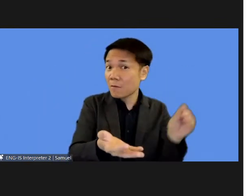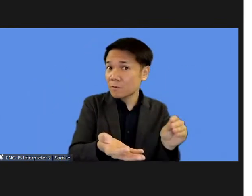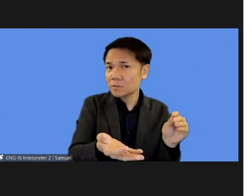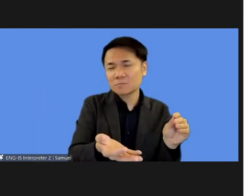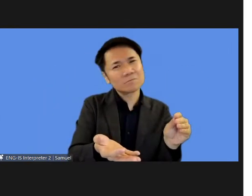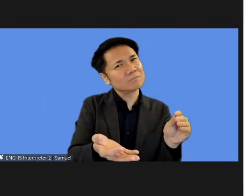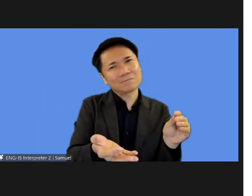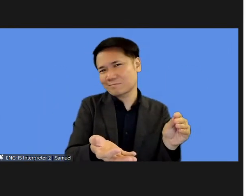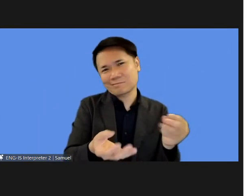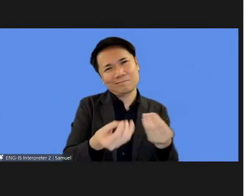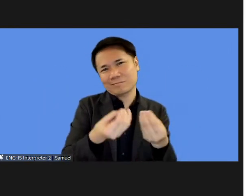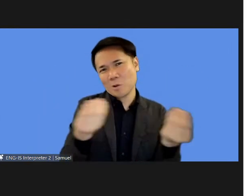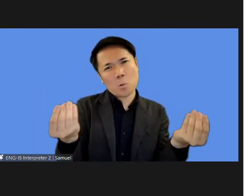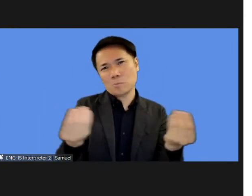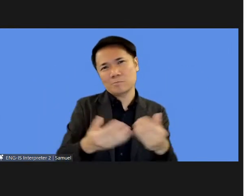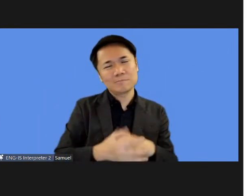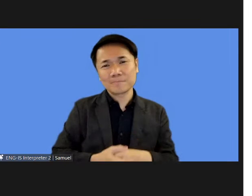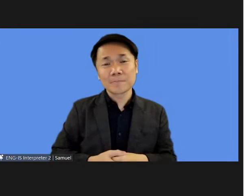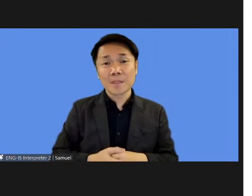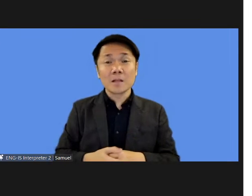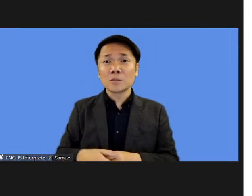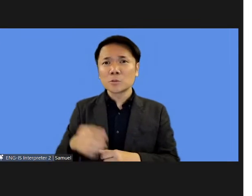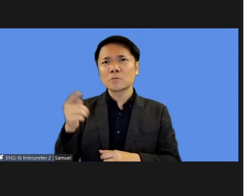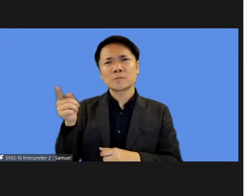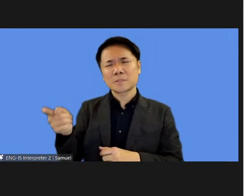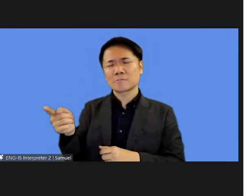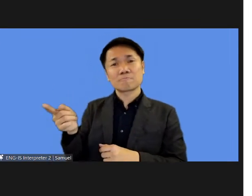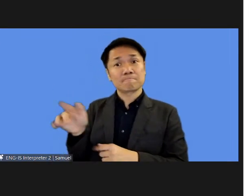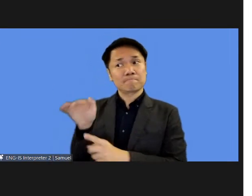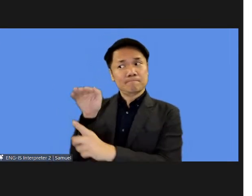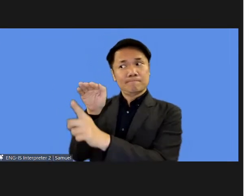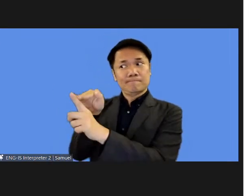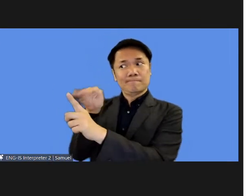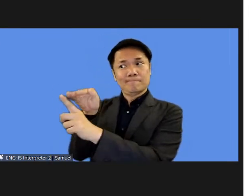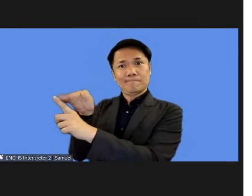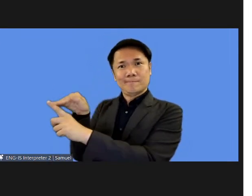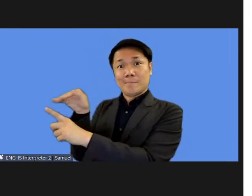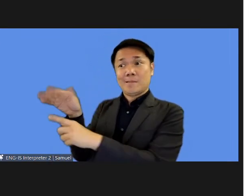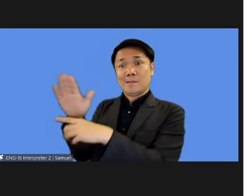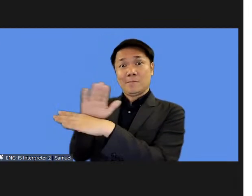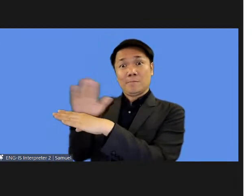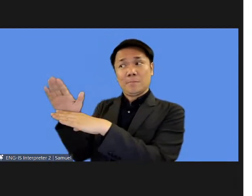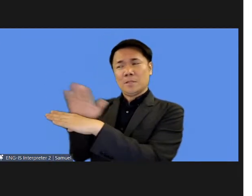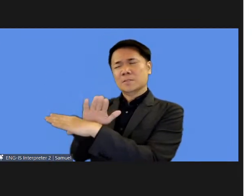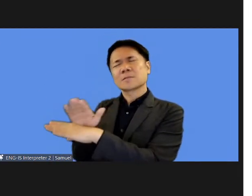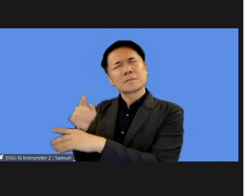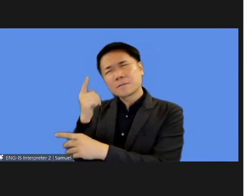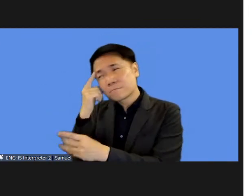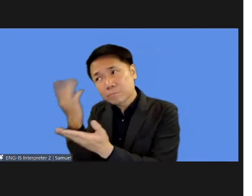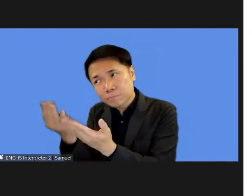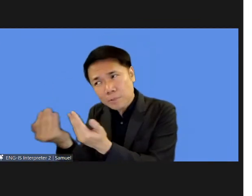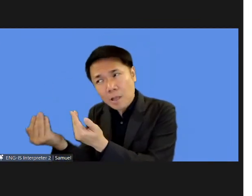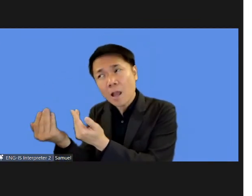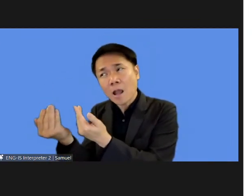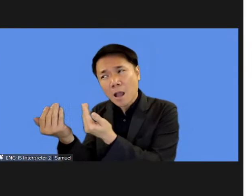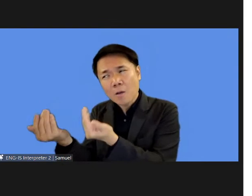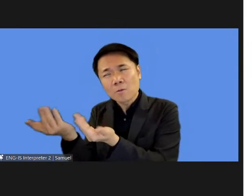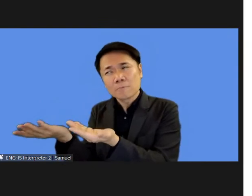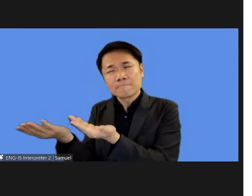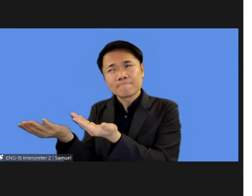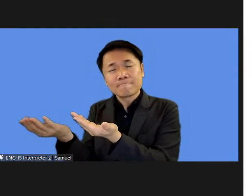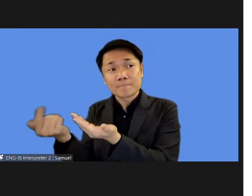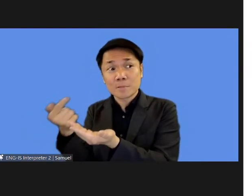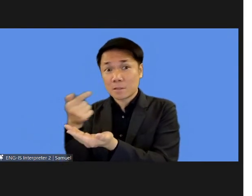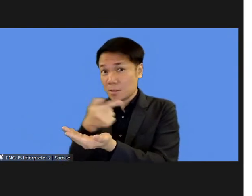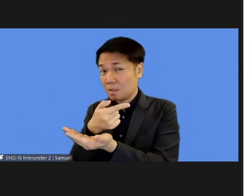in an optimal way. And we need to rethink probably the way to engage with this corporation or to build